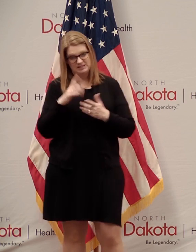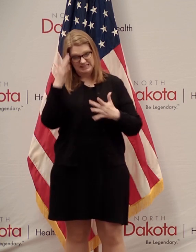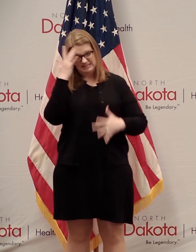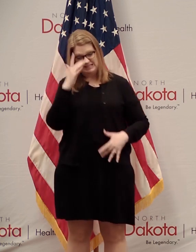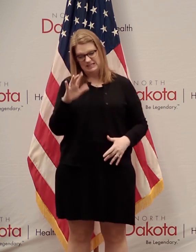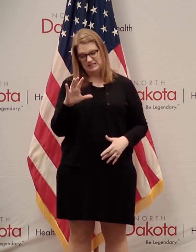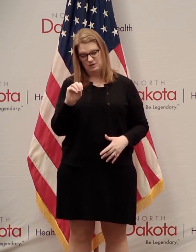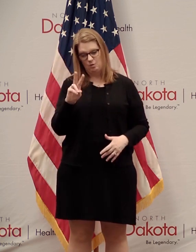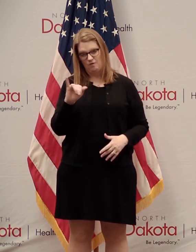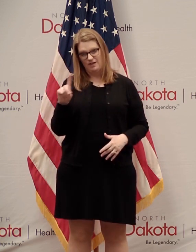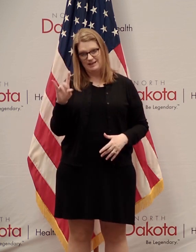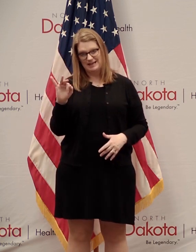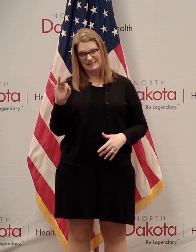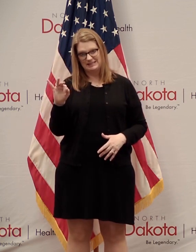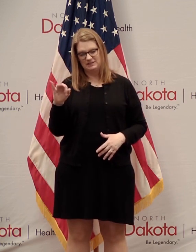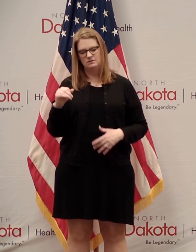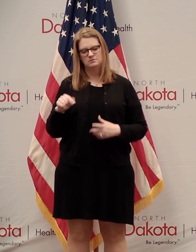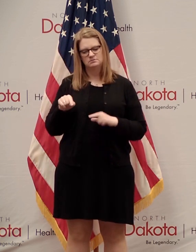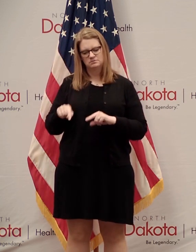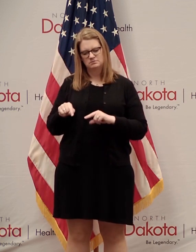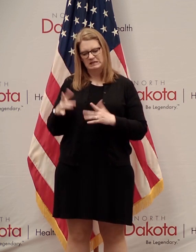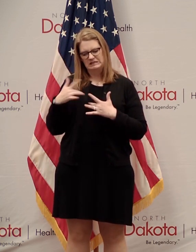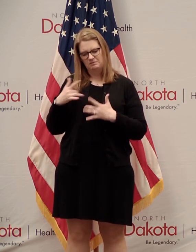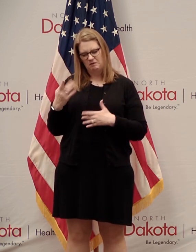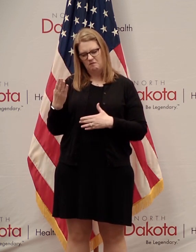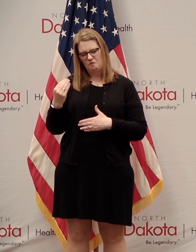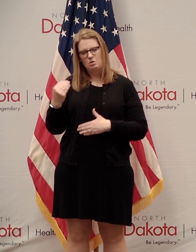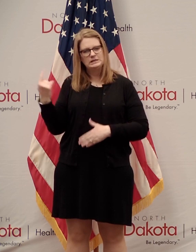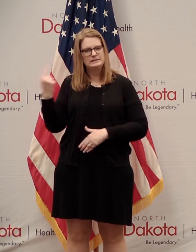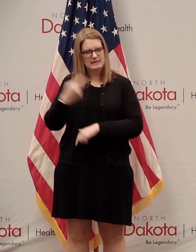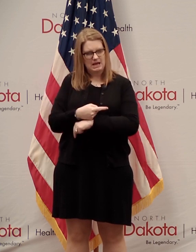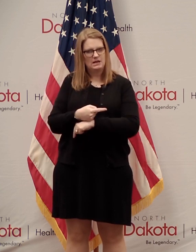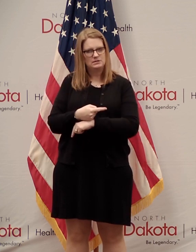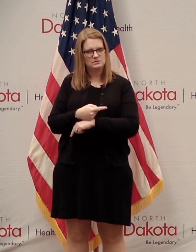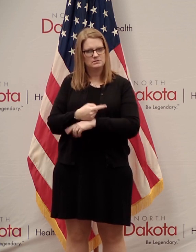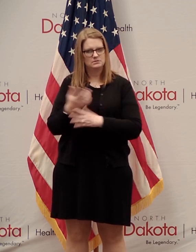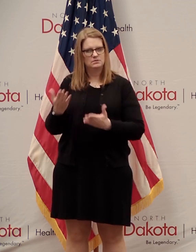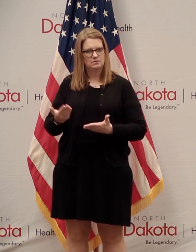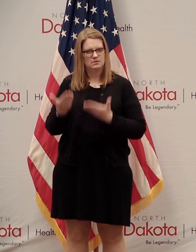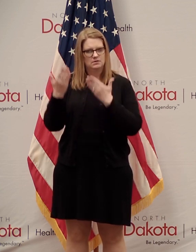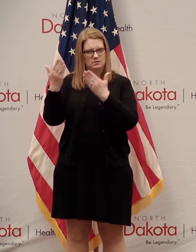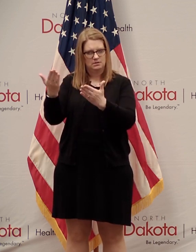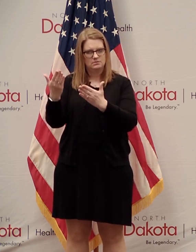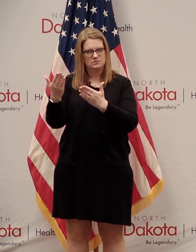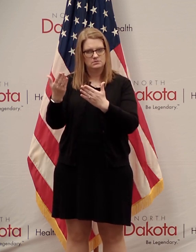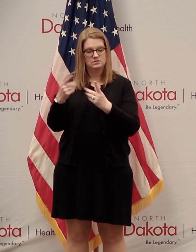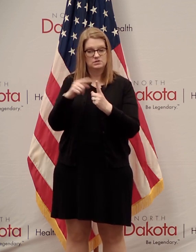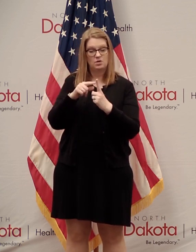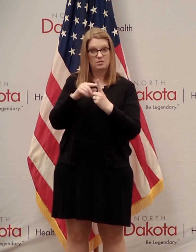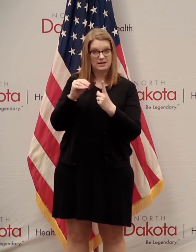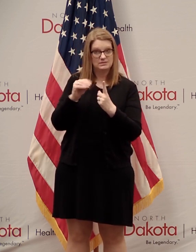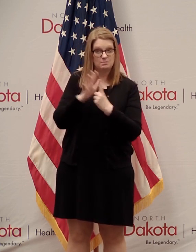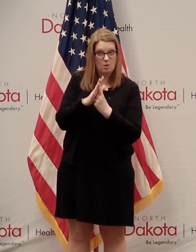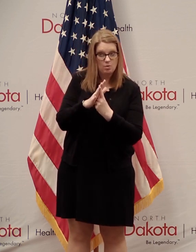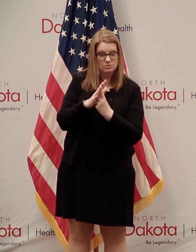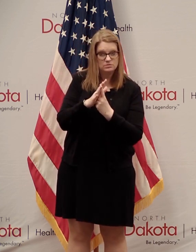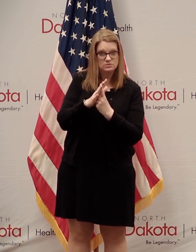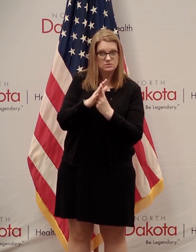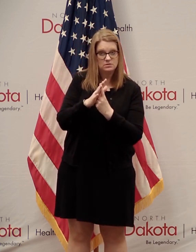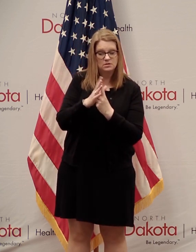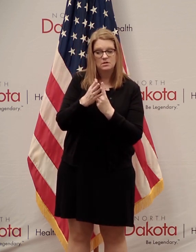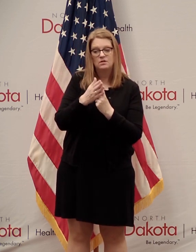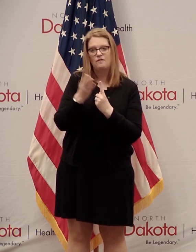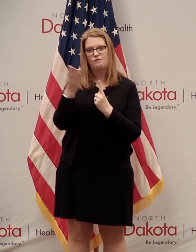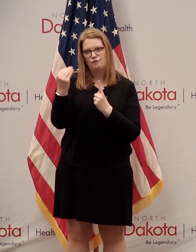COVID-19, 14 days is the recommended time from the last time an individual was exposed to a case. Well, the